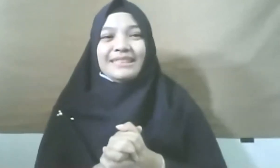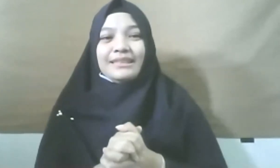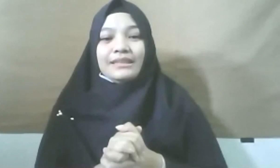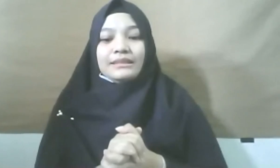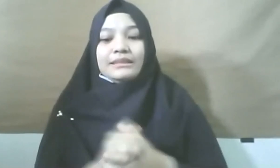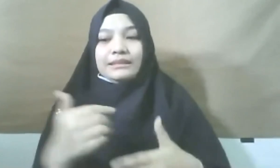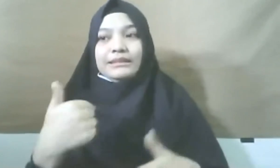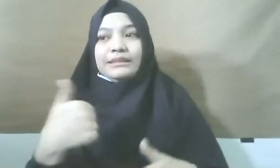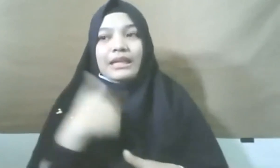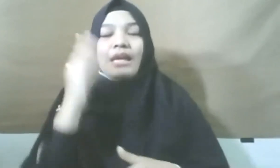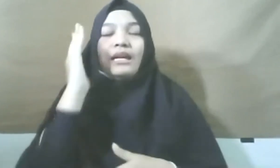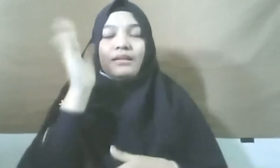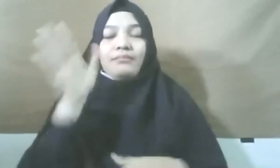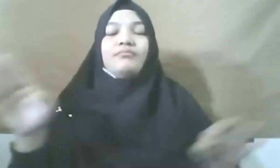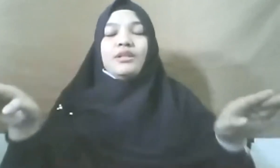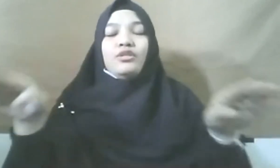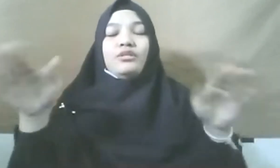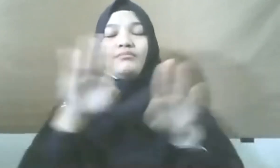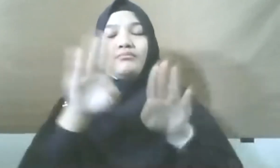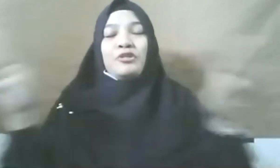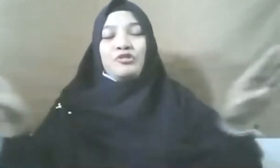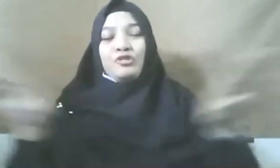this seminar. Bye.